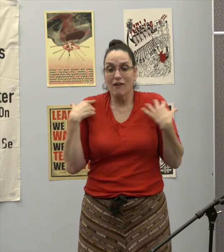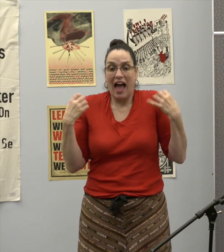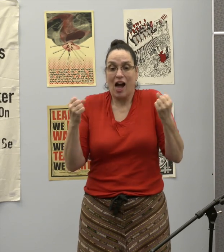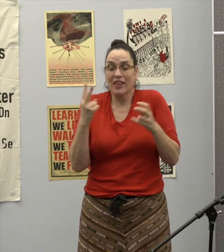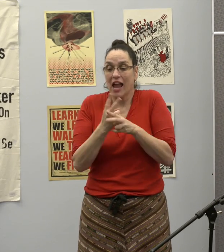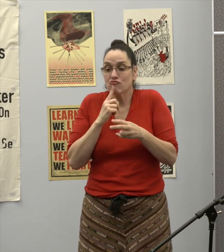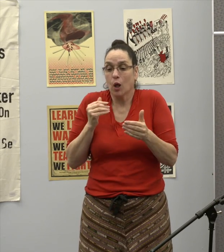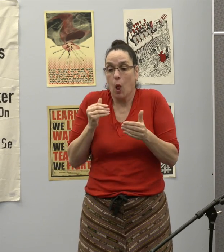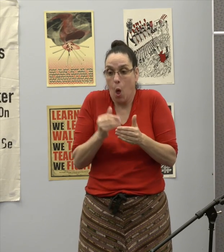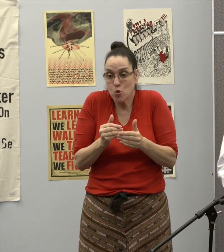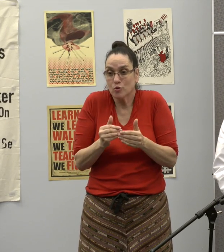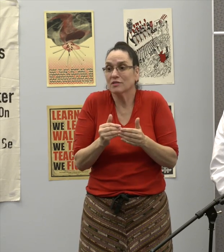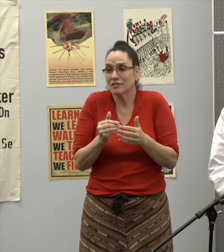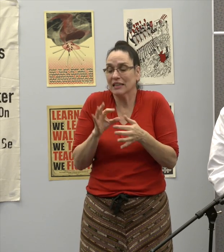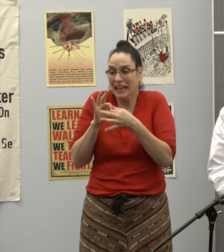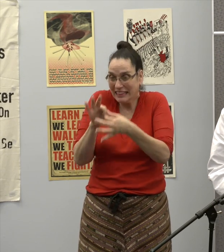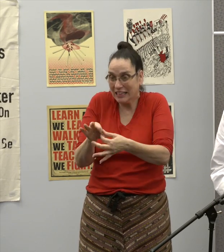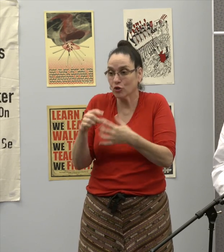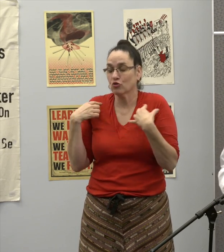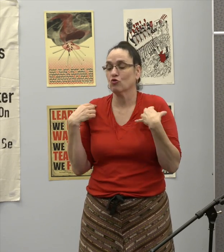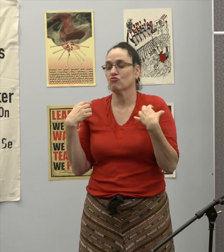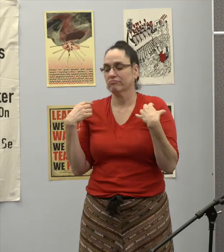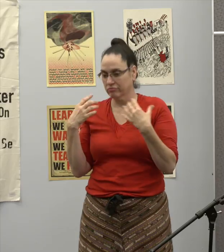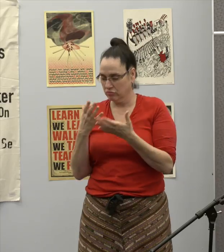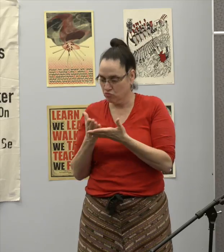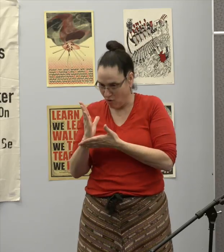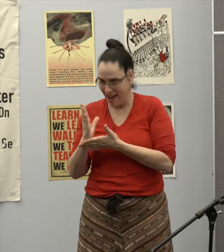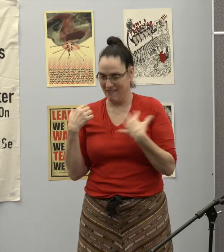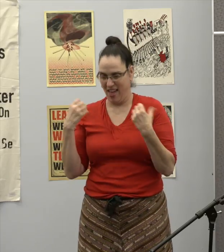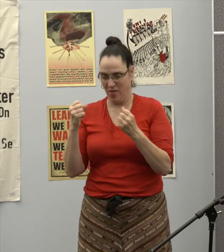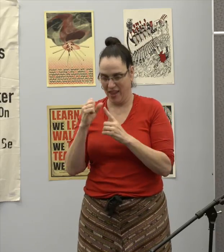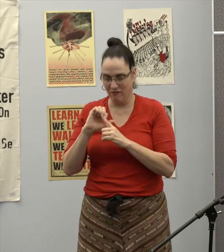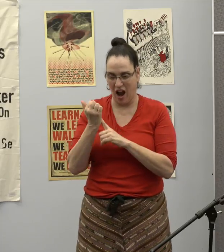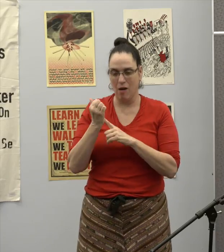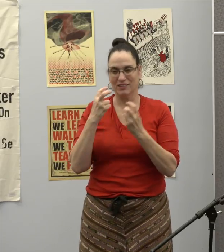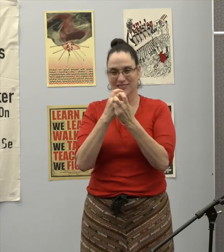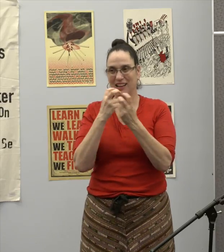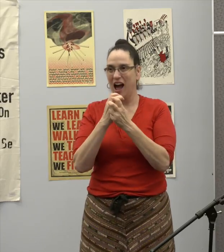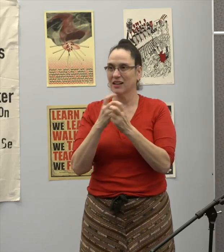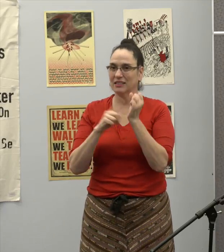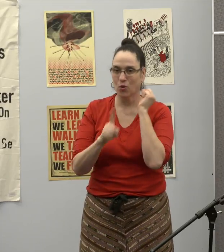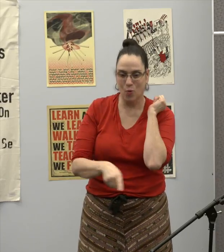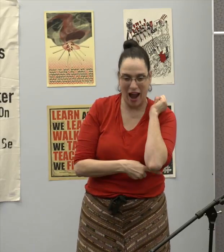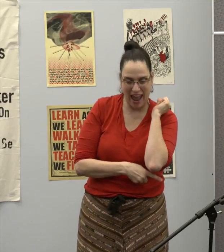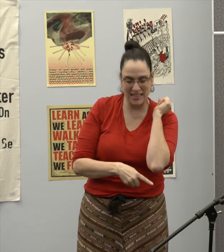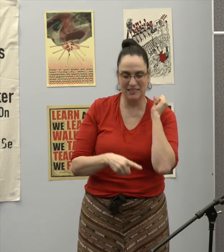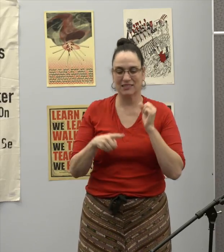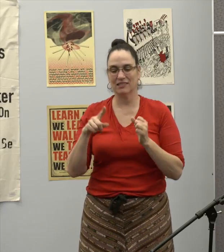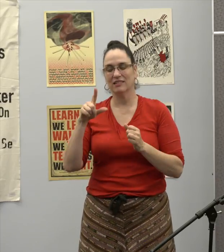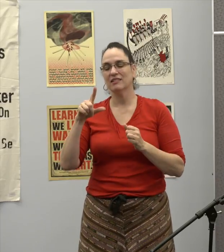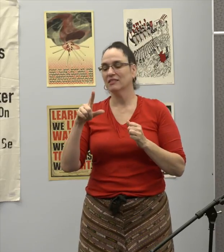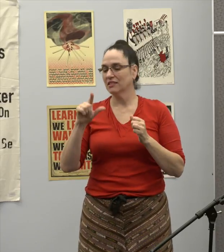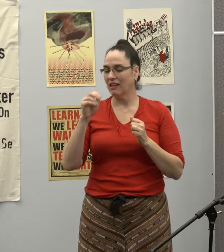closely linked to the right to the healthy environment. Toxic waste, polluted air, lead contaminated